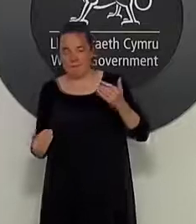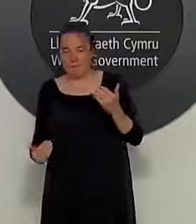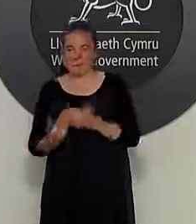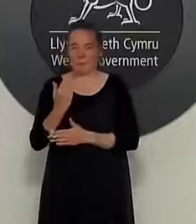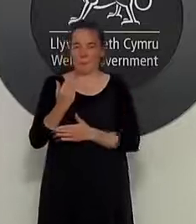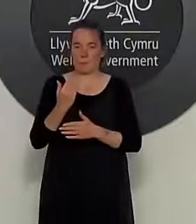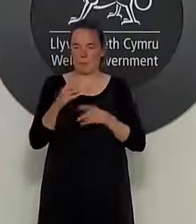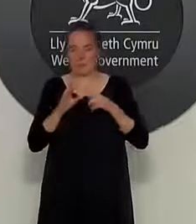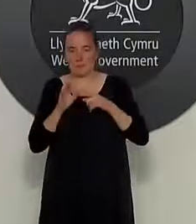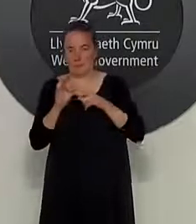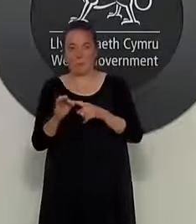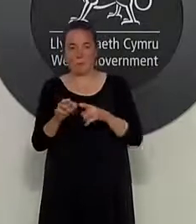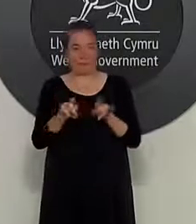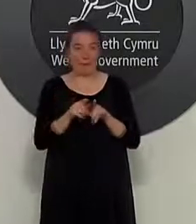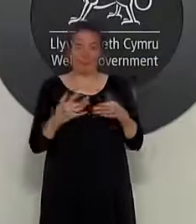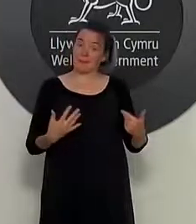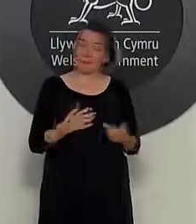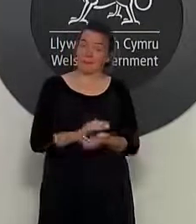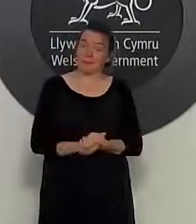out today.